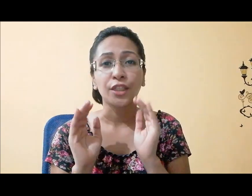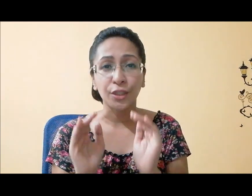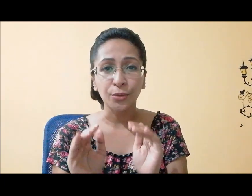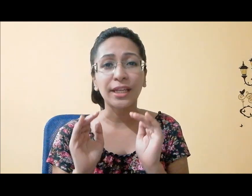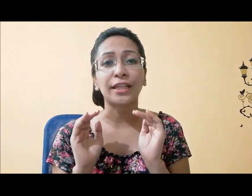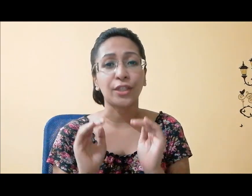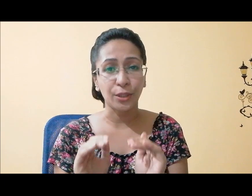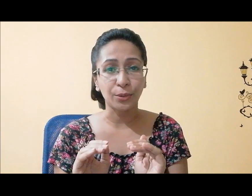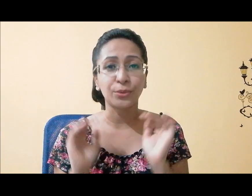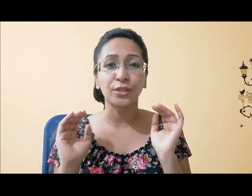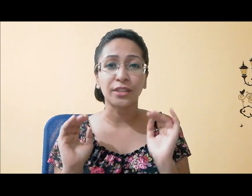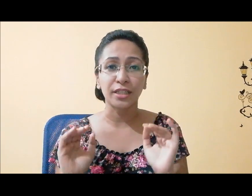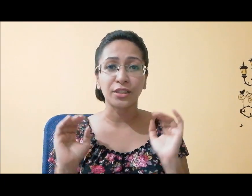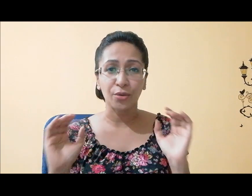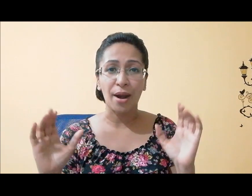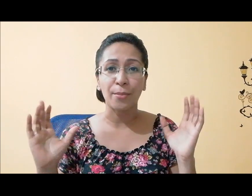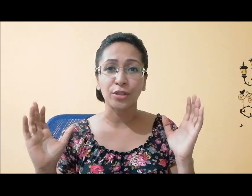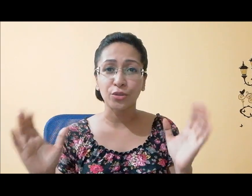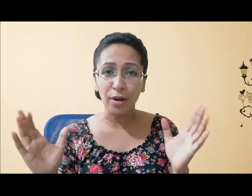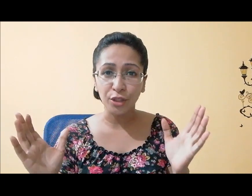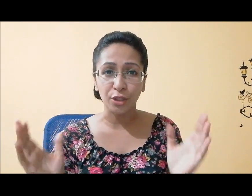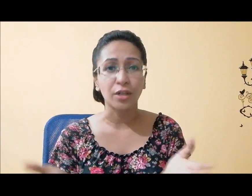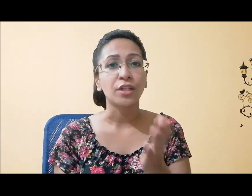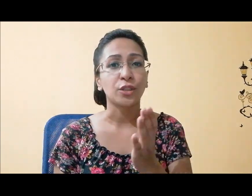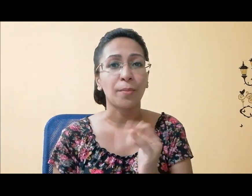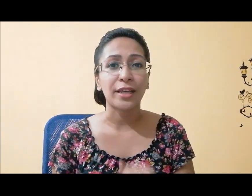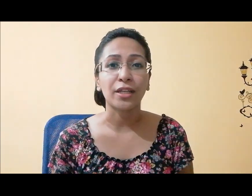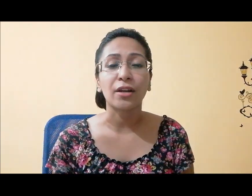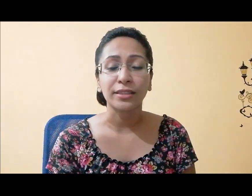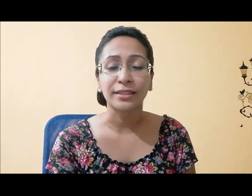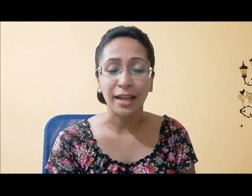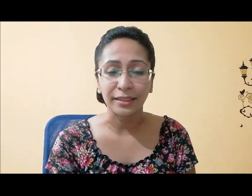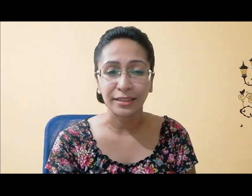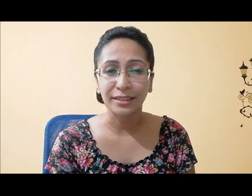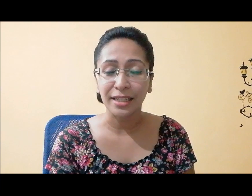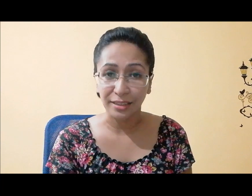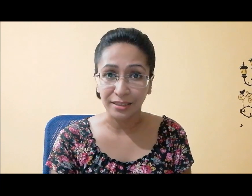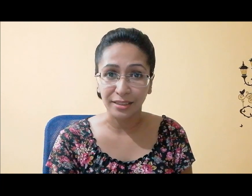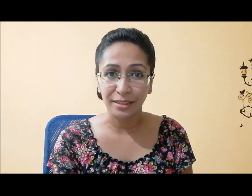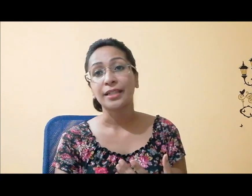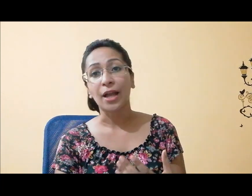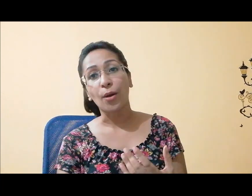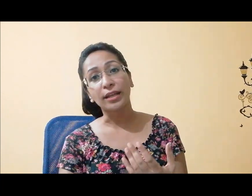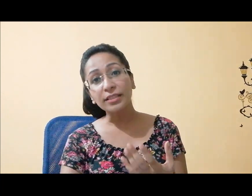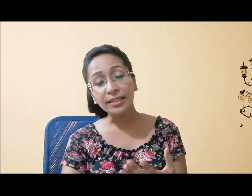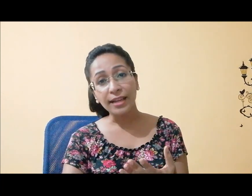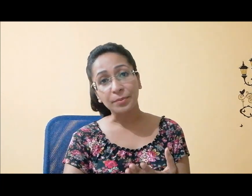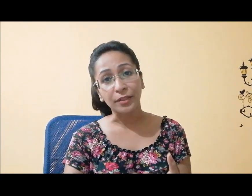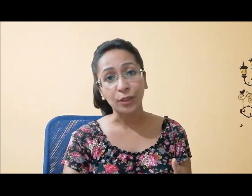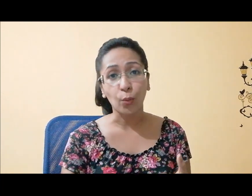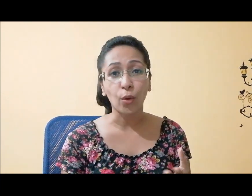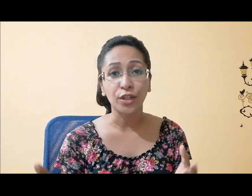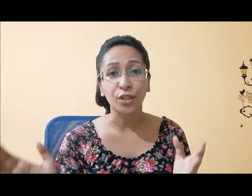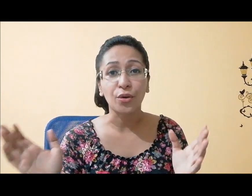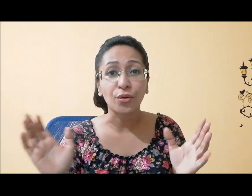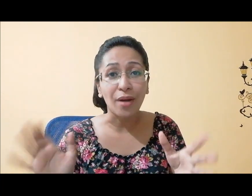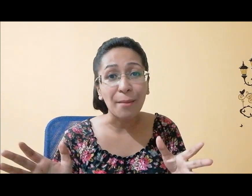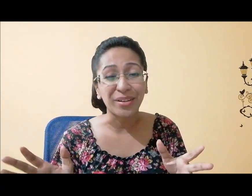you can use this grammar structure to make your sign sentences. Now, understandably, the word grammar can